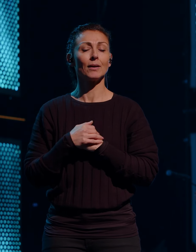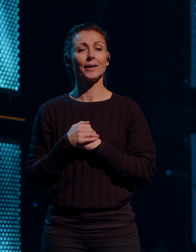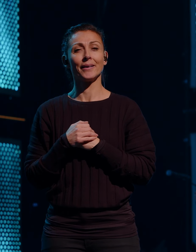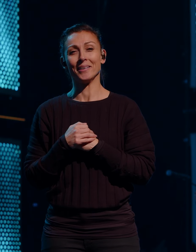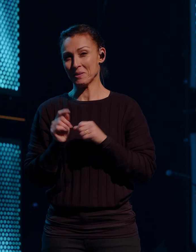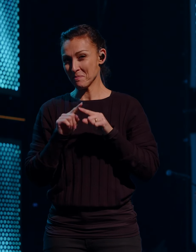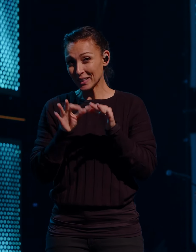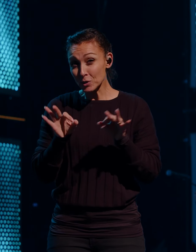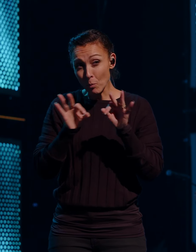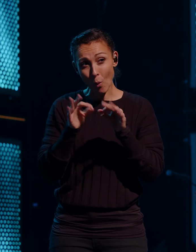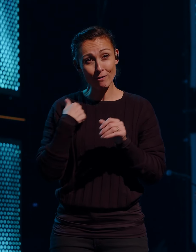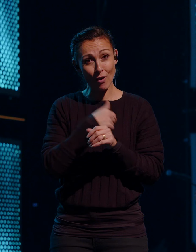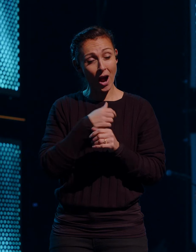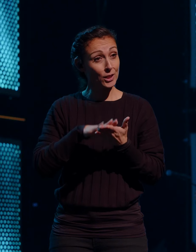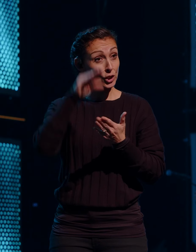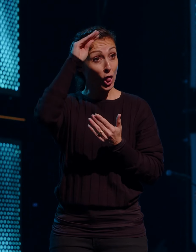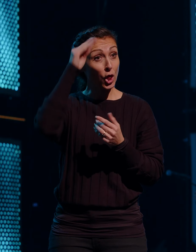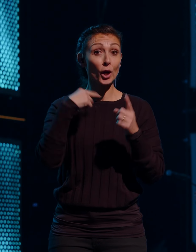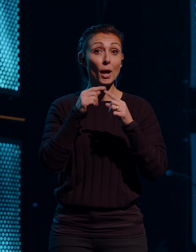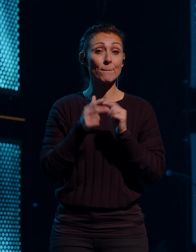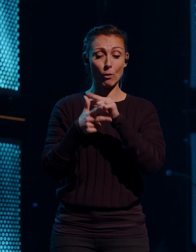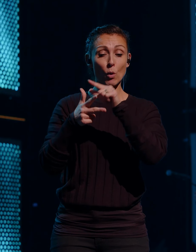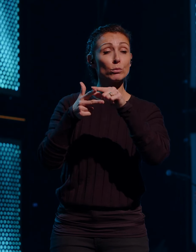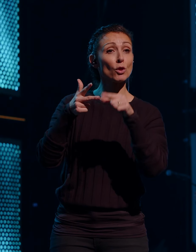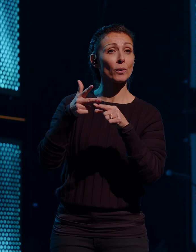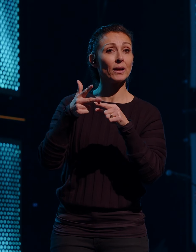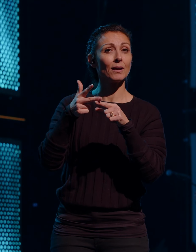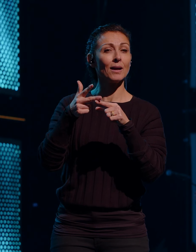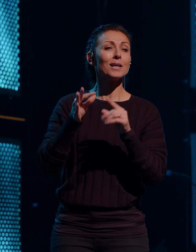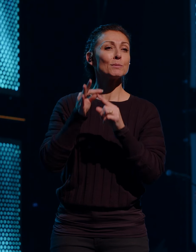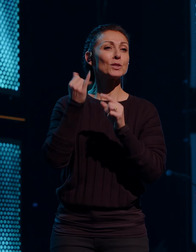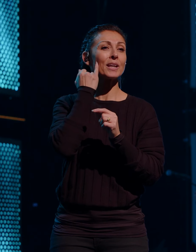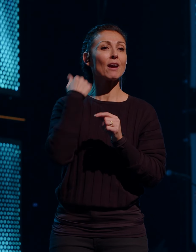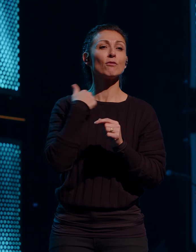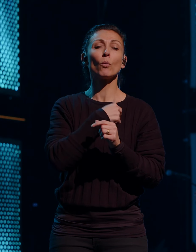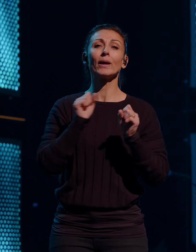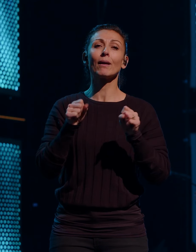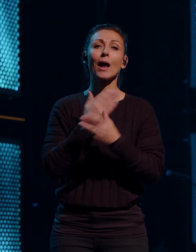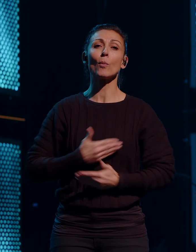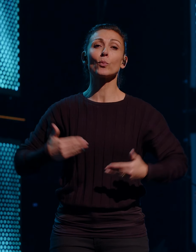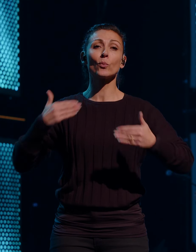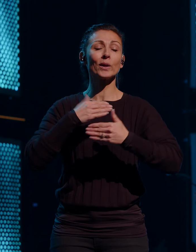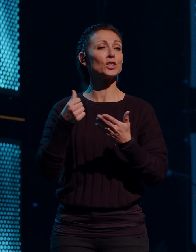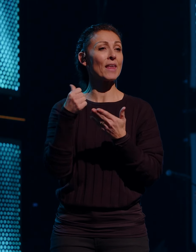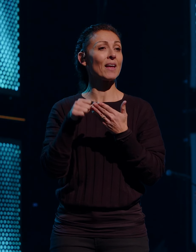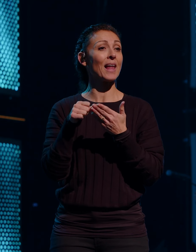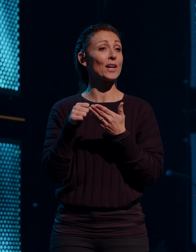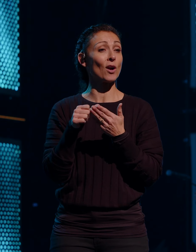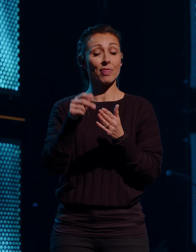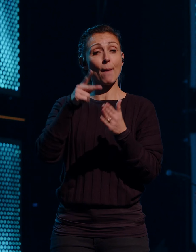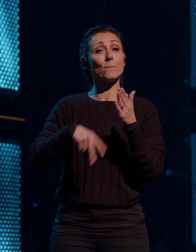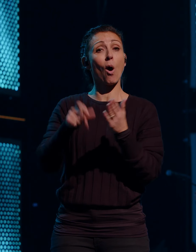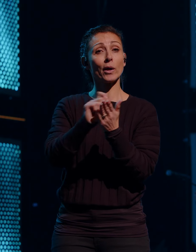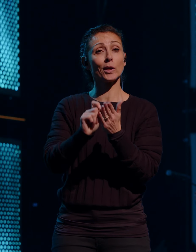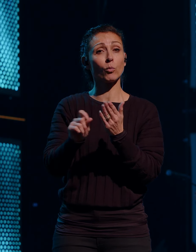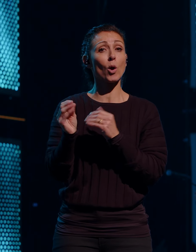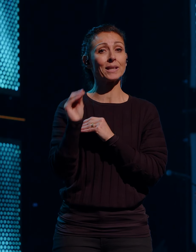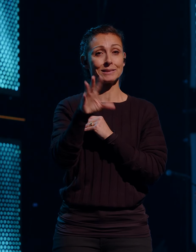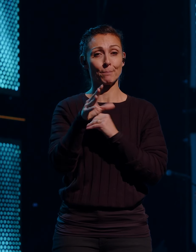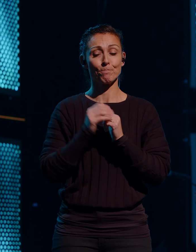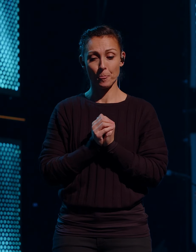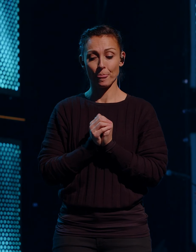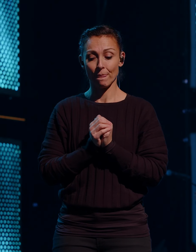But I think it's important for us to learn about them if we're going to appreciate the letter that was written to them by Paul. So let's look at Acts 16, 13 through 15.